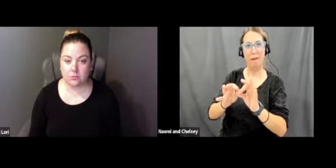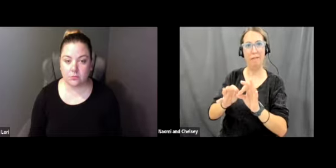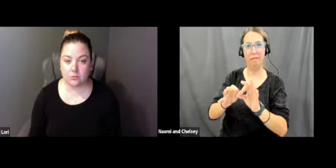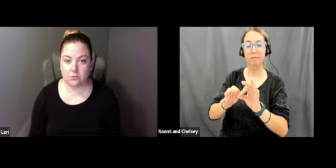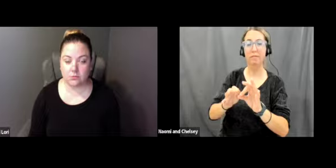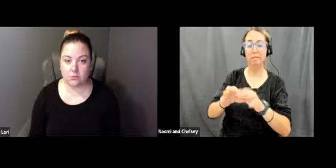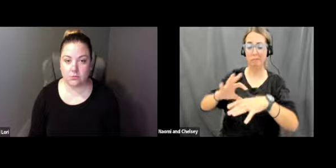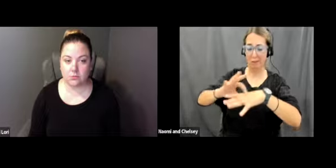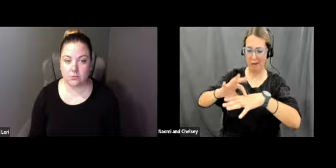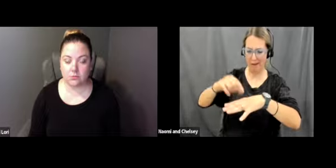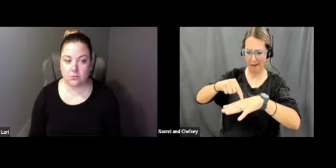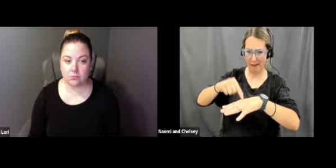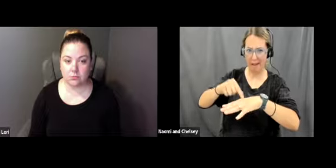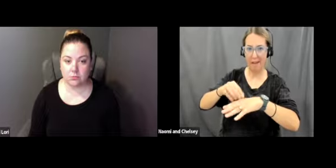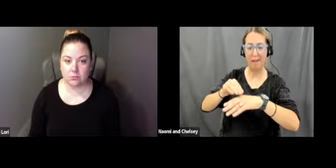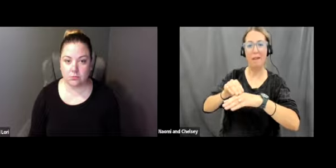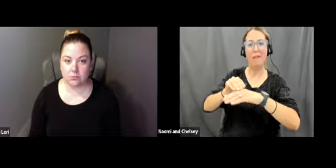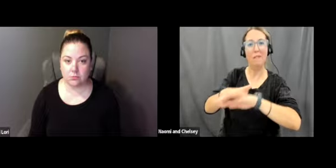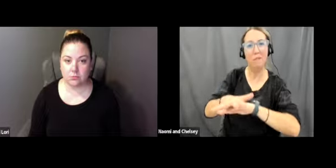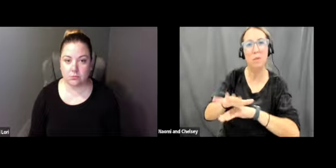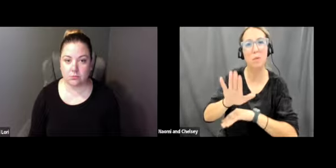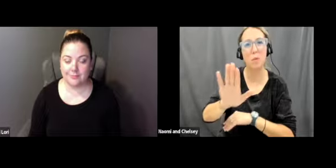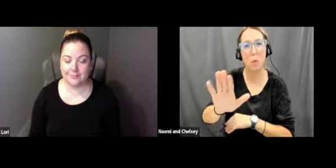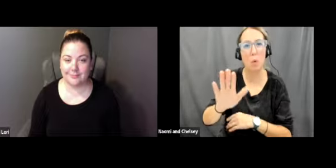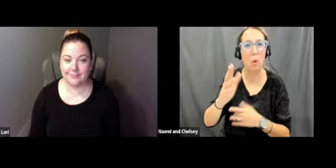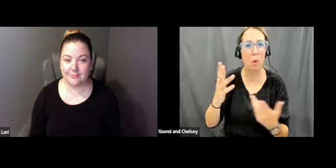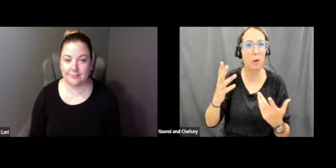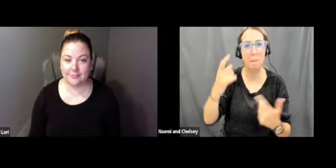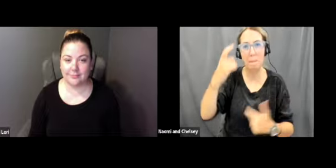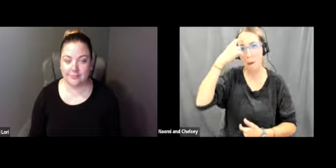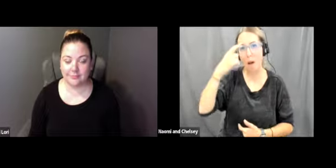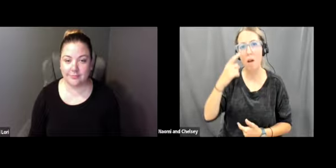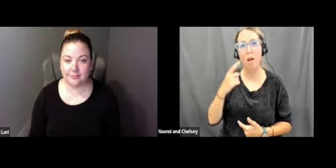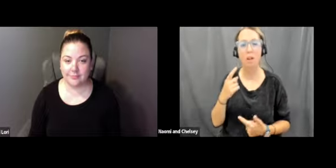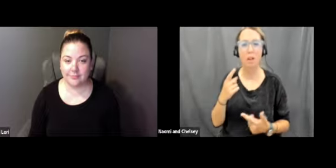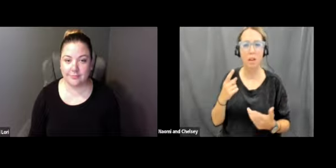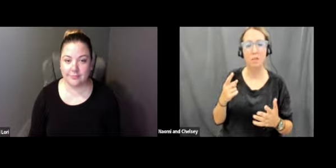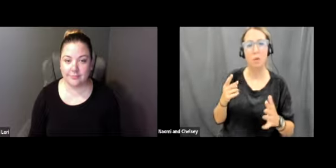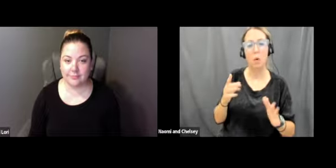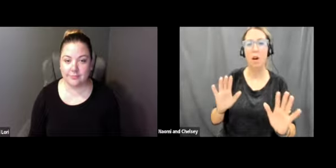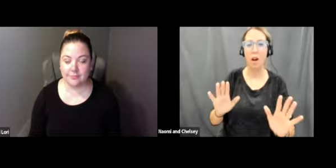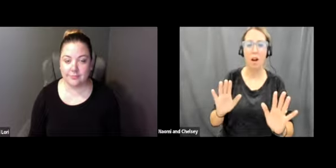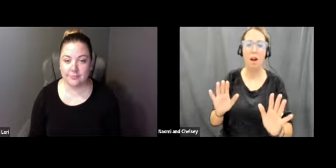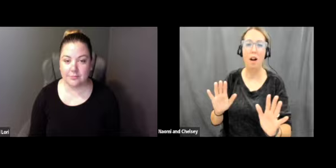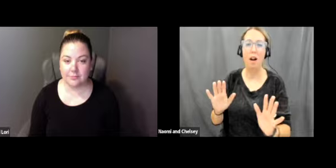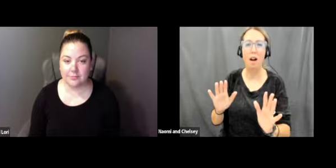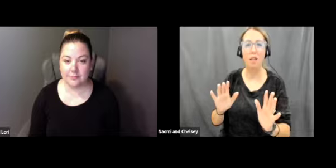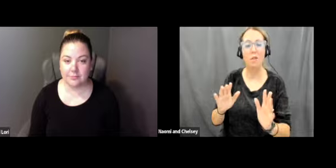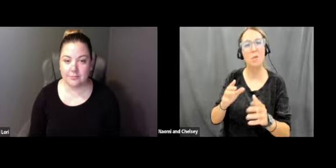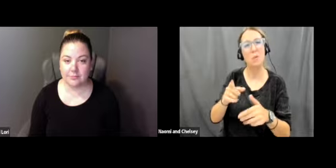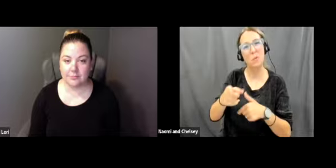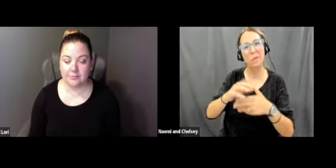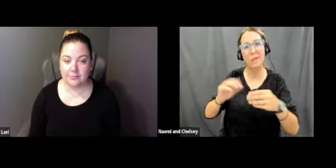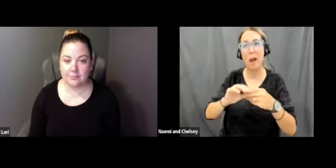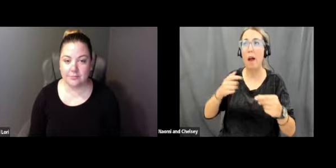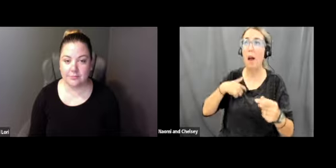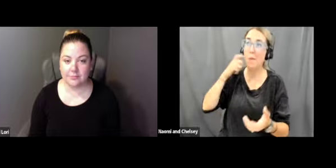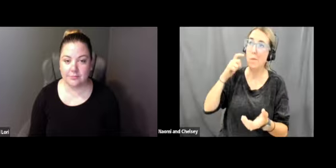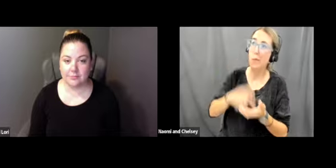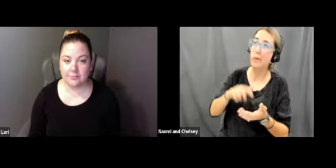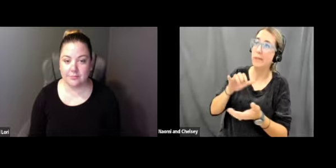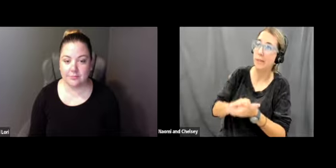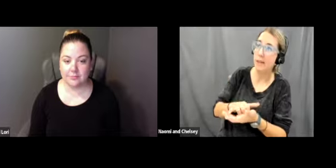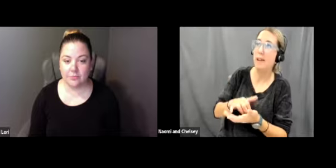this, not like, oh, I noticed that this happened. I want to just be really clear about that. And so I'm curious if you can talk a little bit